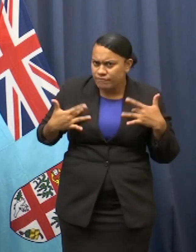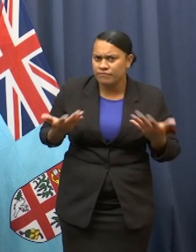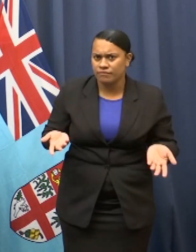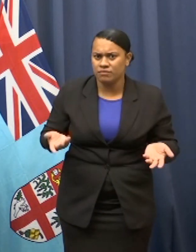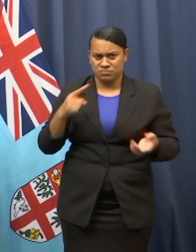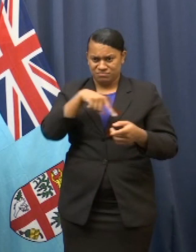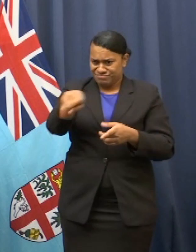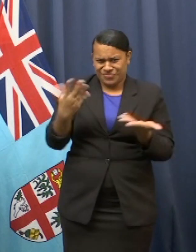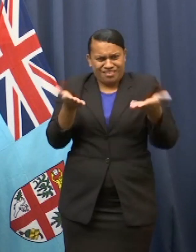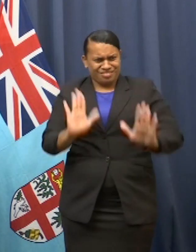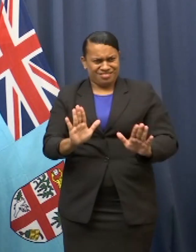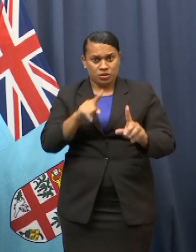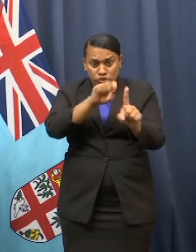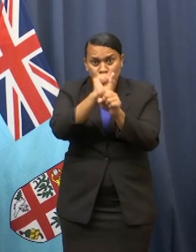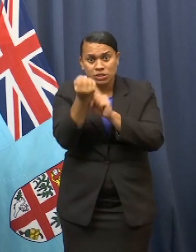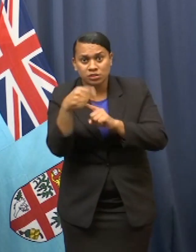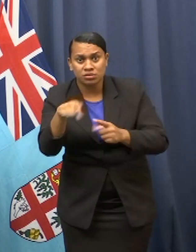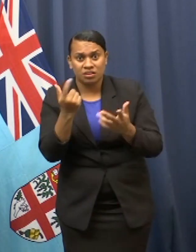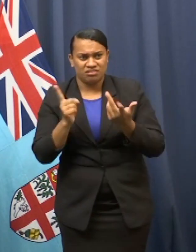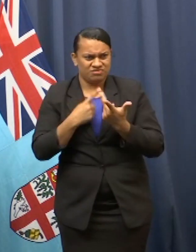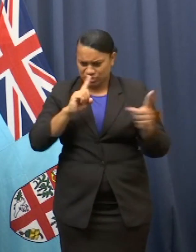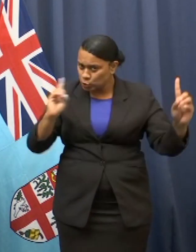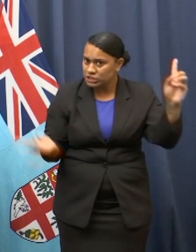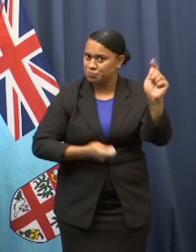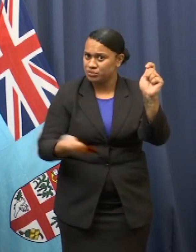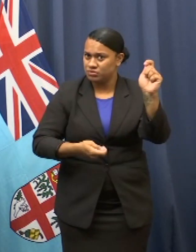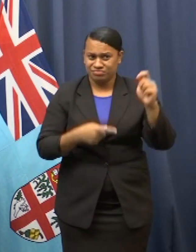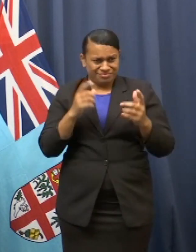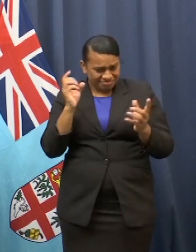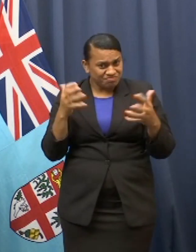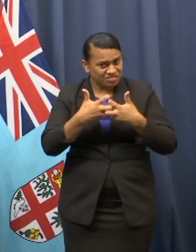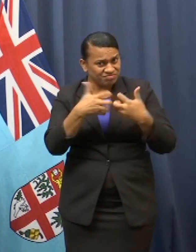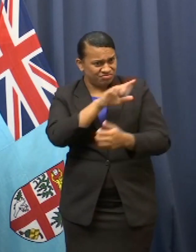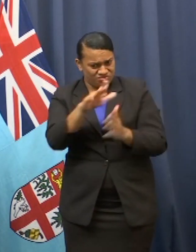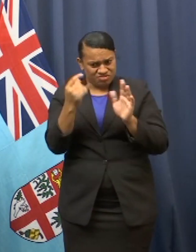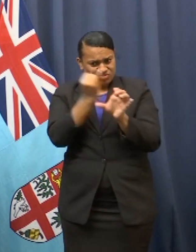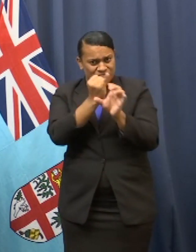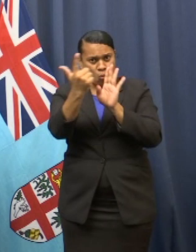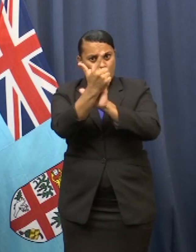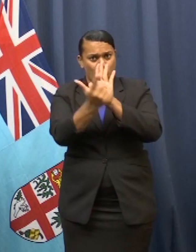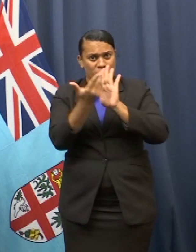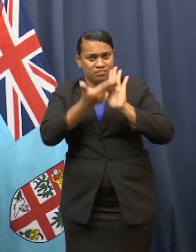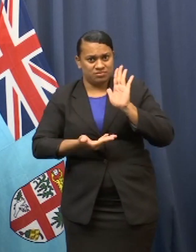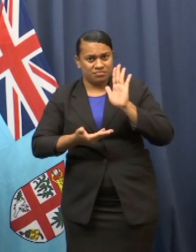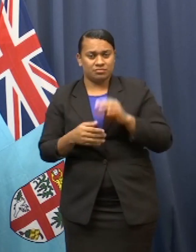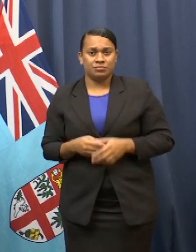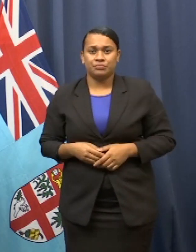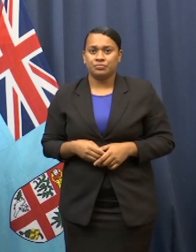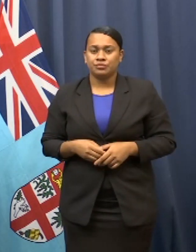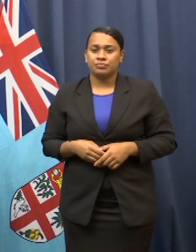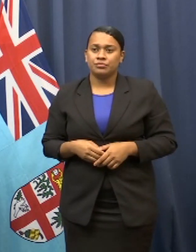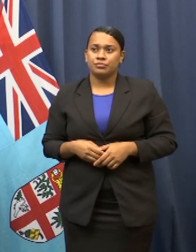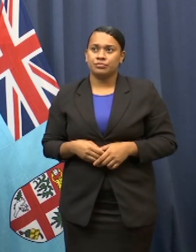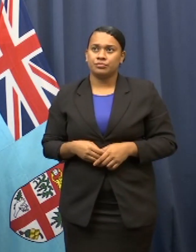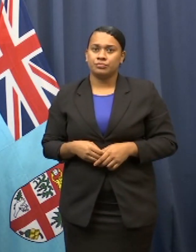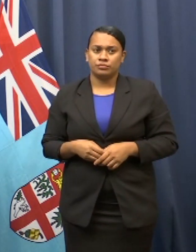death situation, and punishments will match the seriousness of the offenses committed. While the